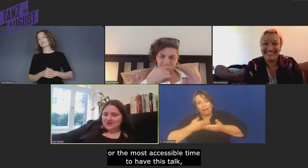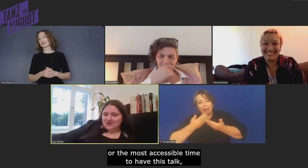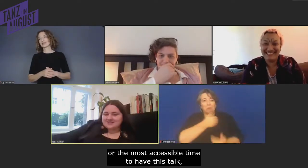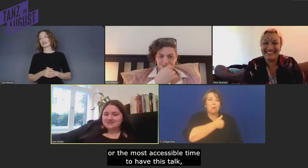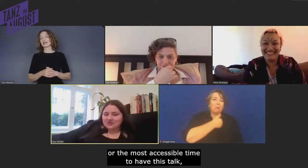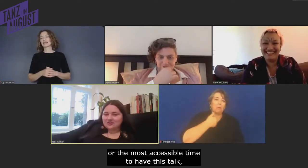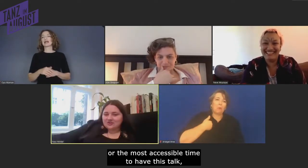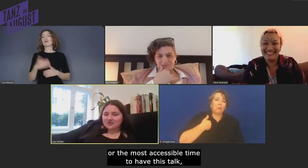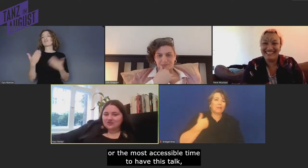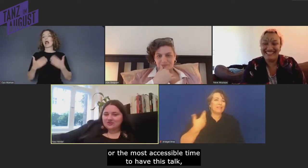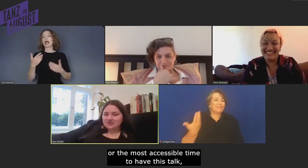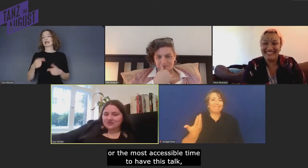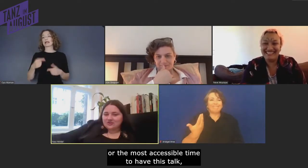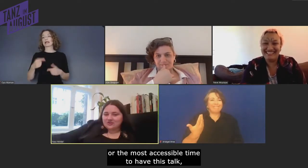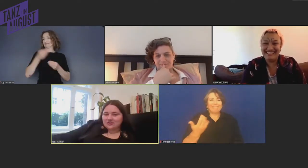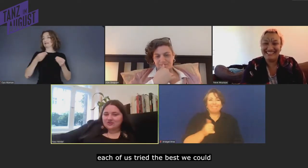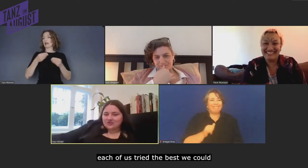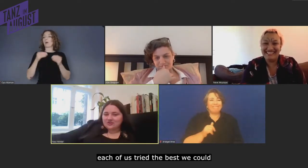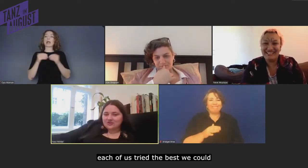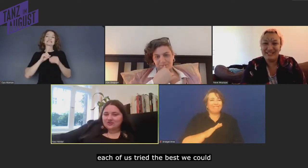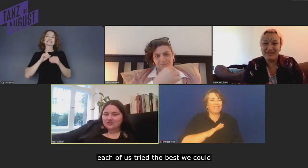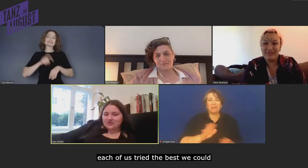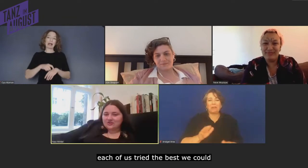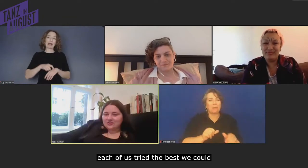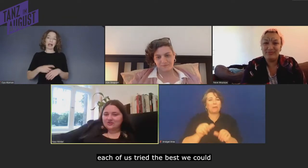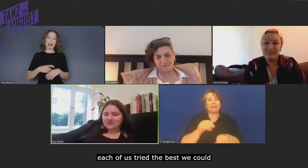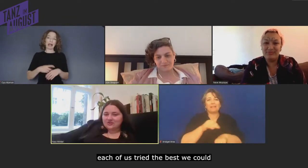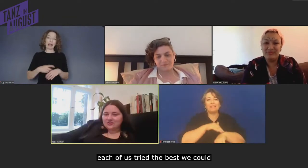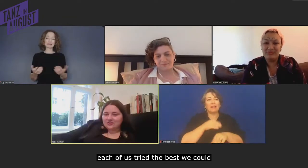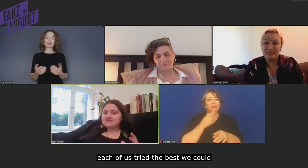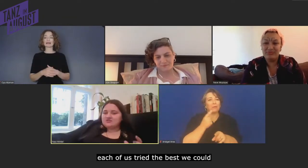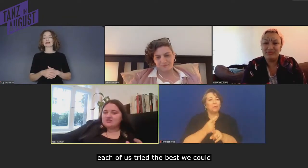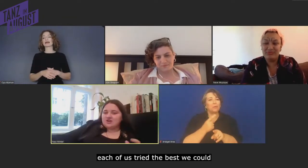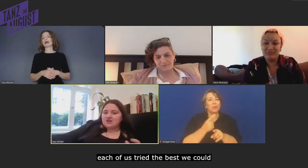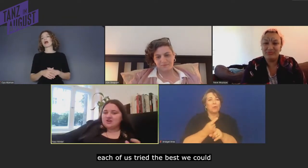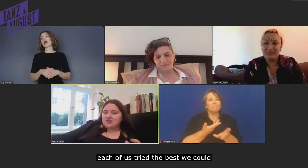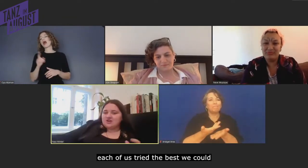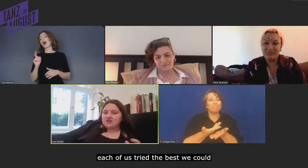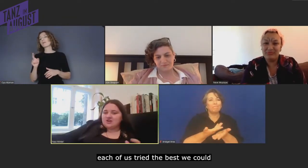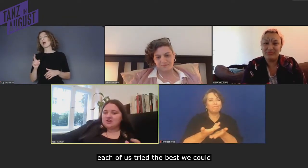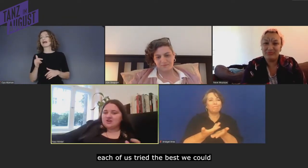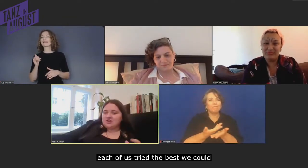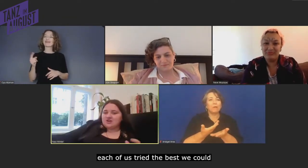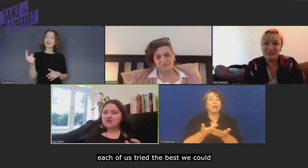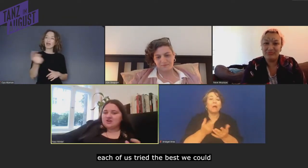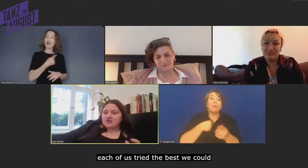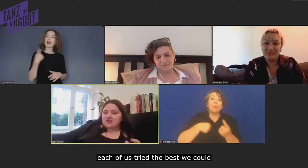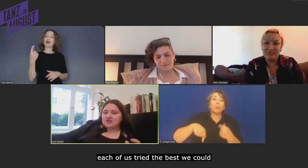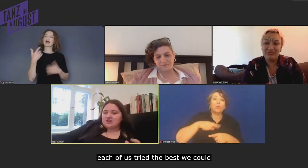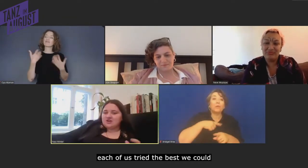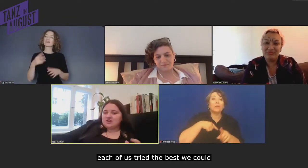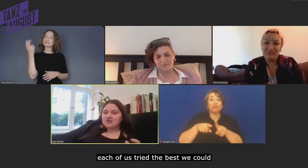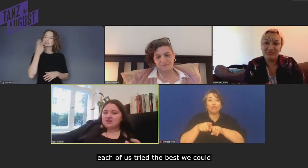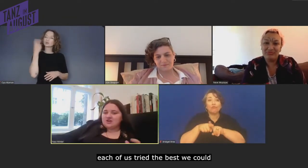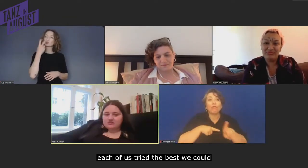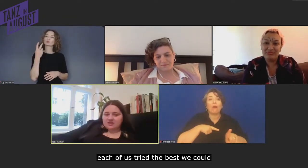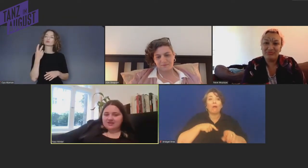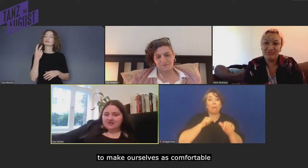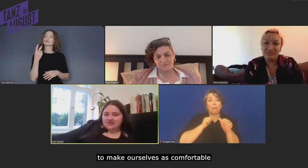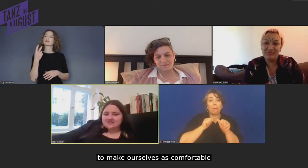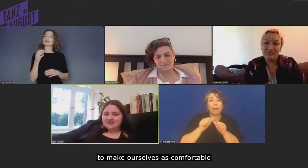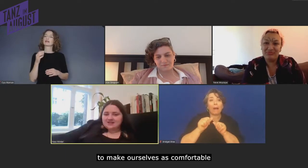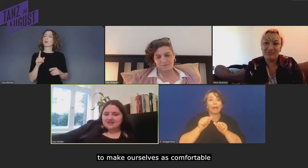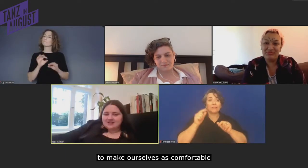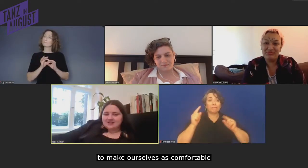to have this talk, I think we each of us tried the best we could to